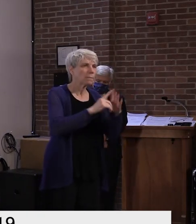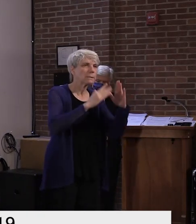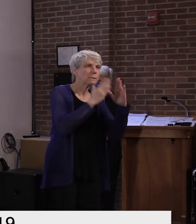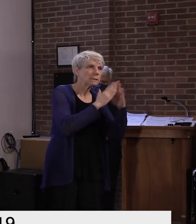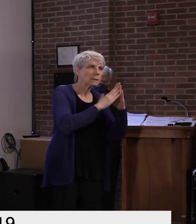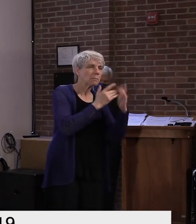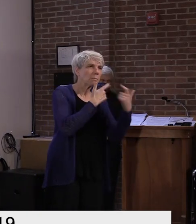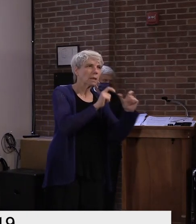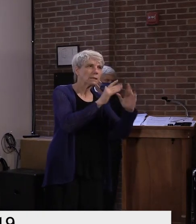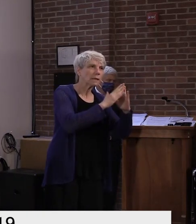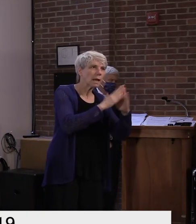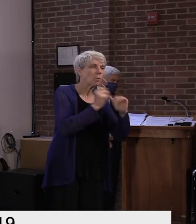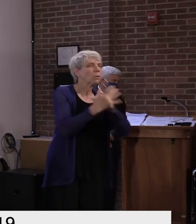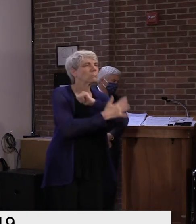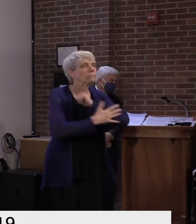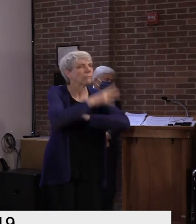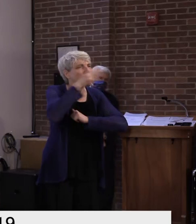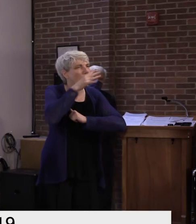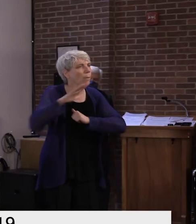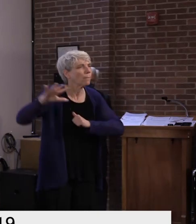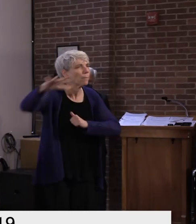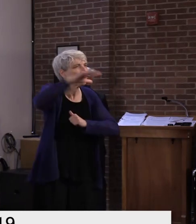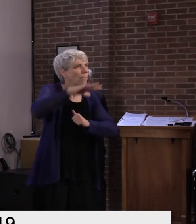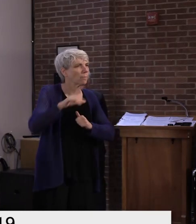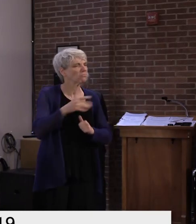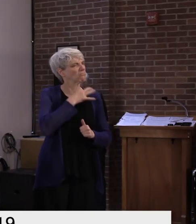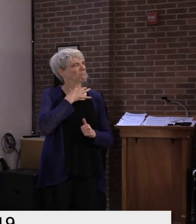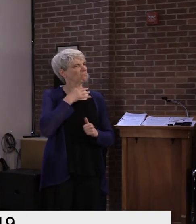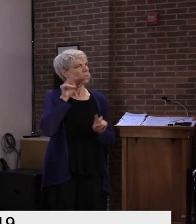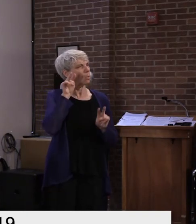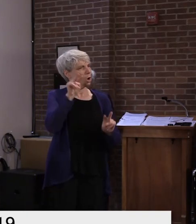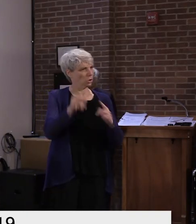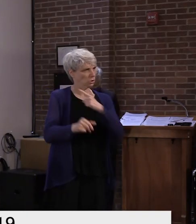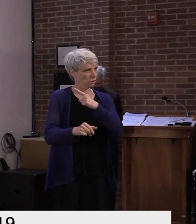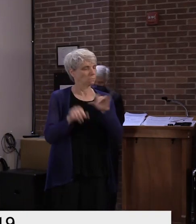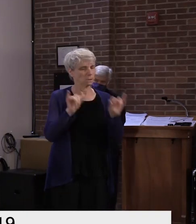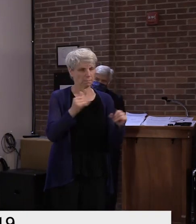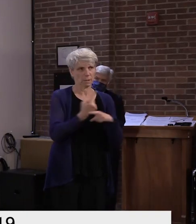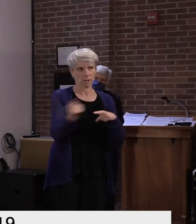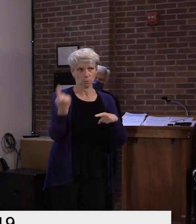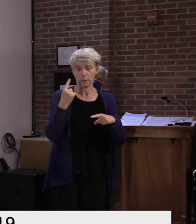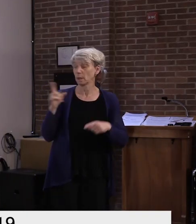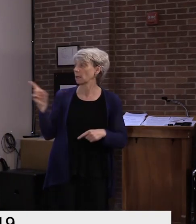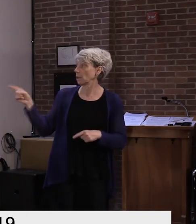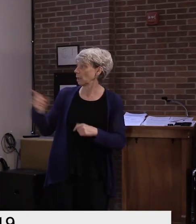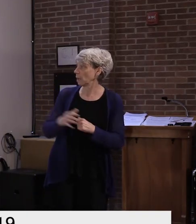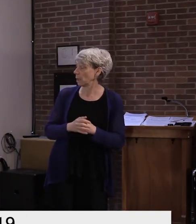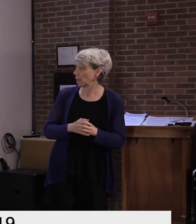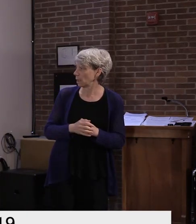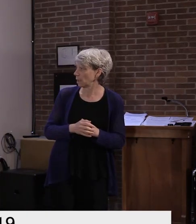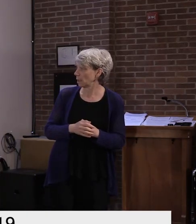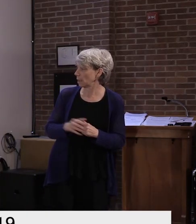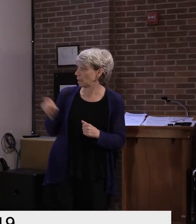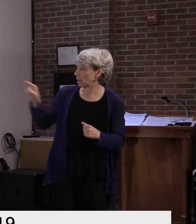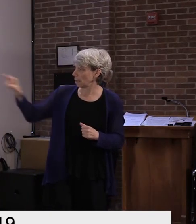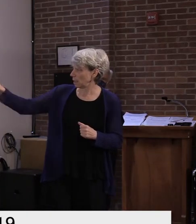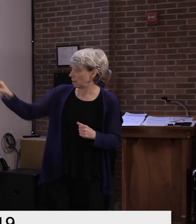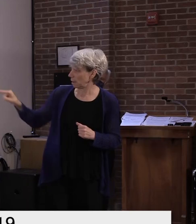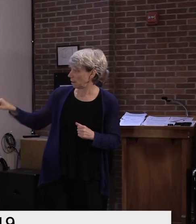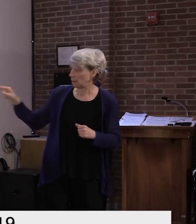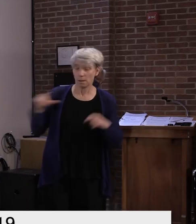last week and seeing how that's impacting us in Northern New England. Similarly, you can see for the most populous counties in each of these three